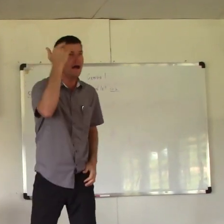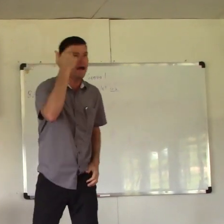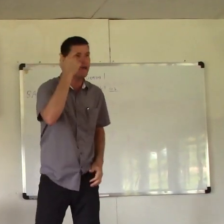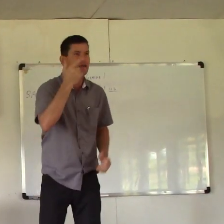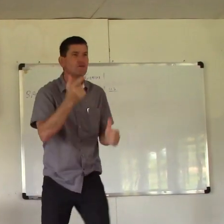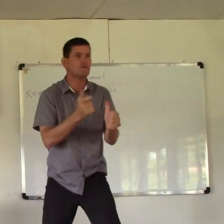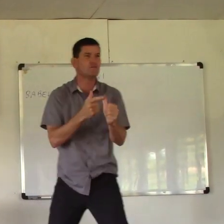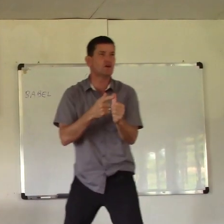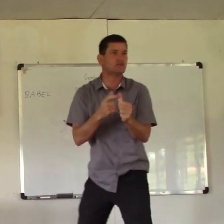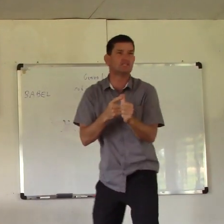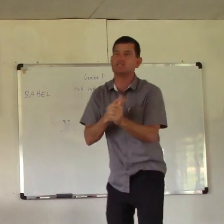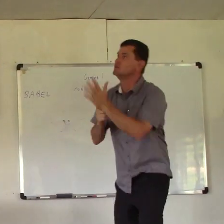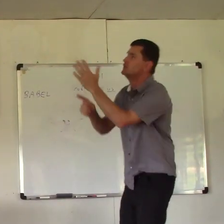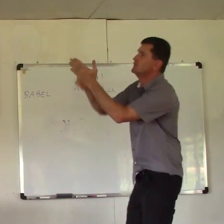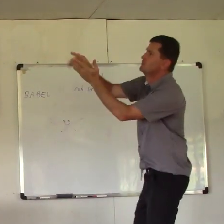Why? First,